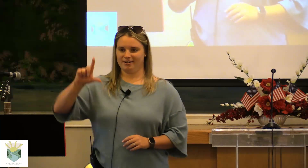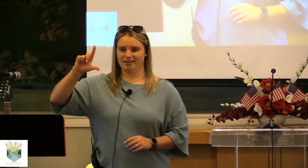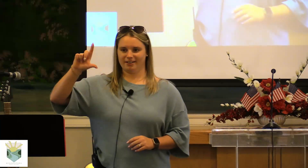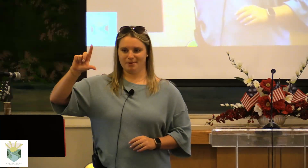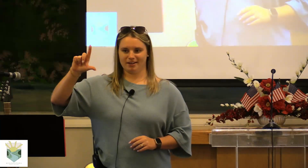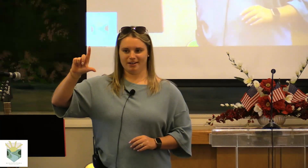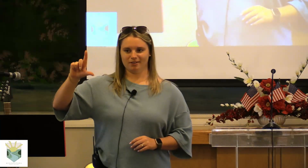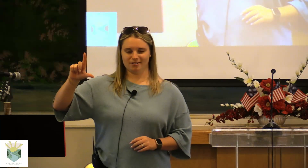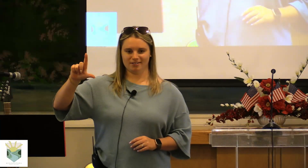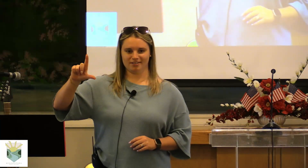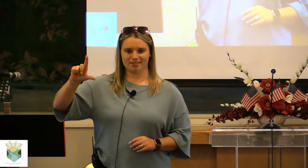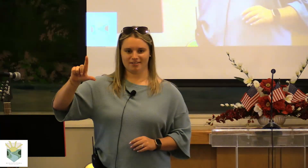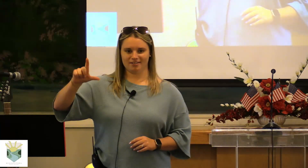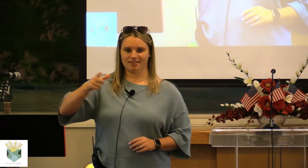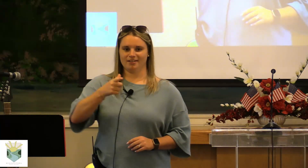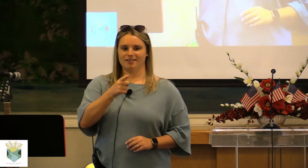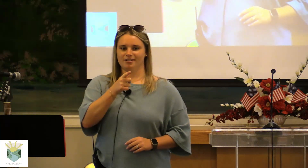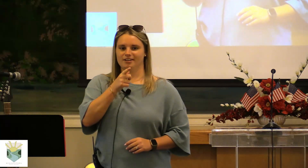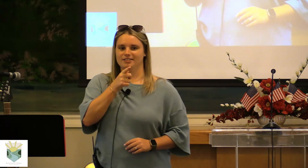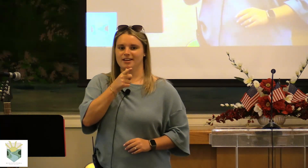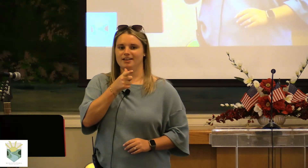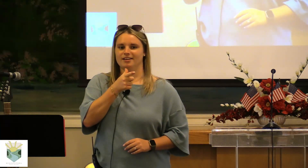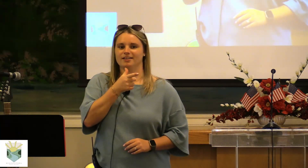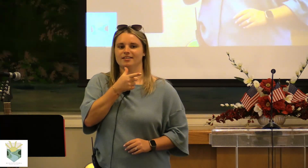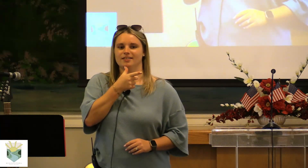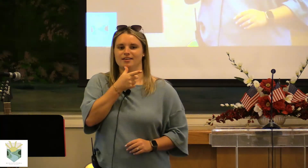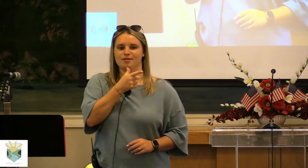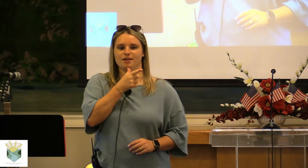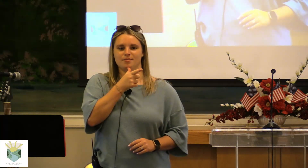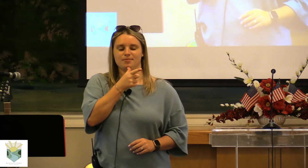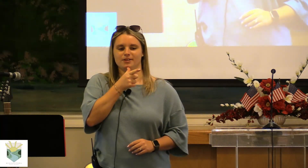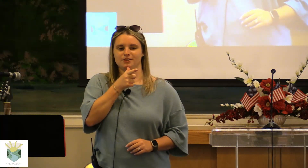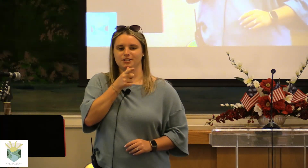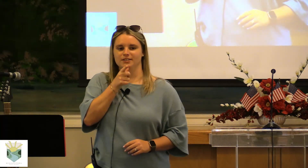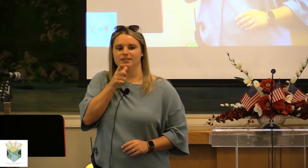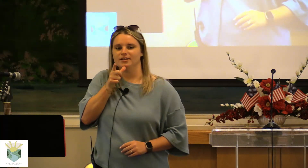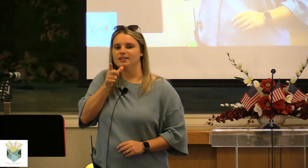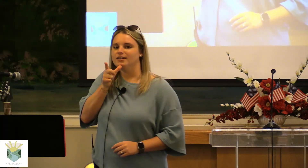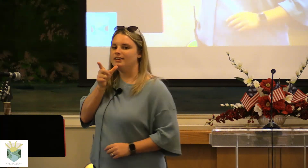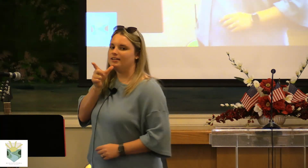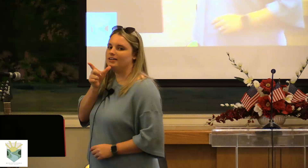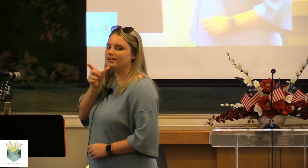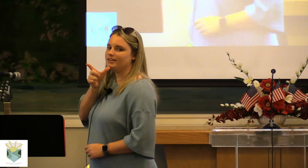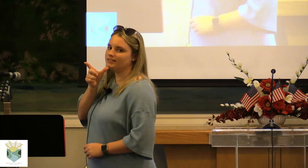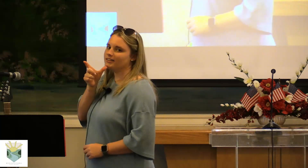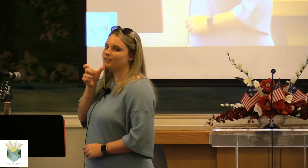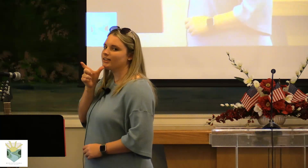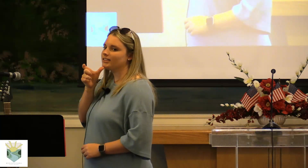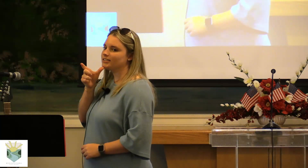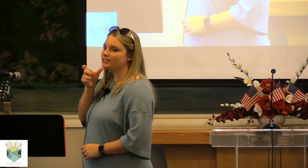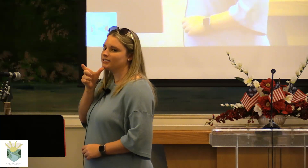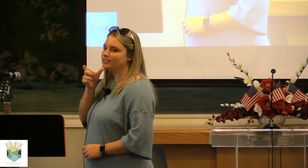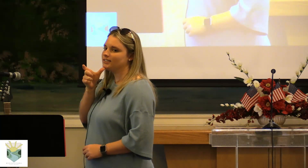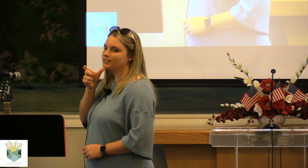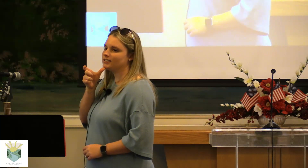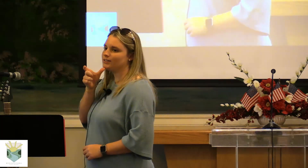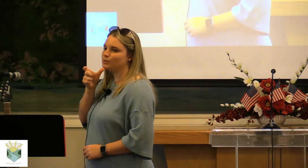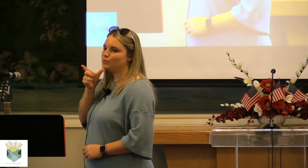like make an L. You're going to take the thumb and put it on your chin, and then you're going to go like this. This is who.